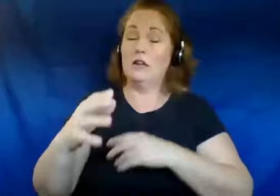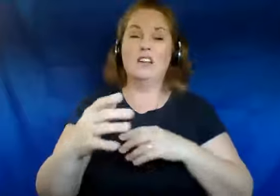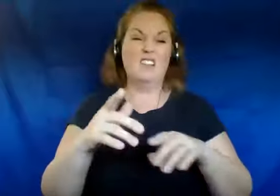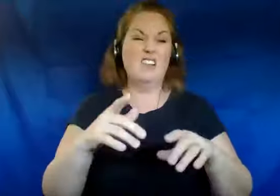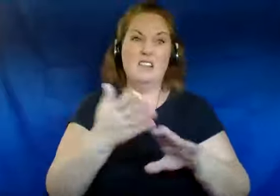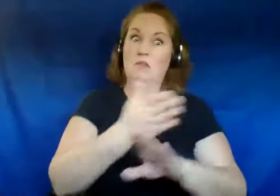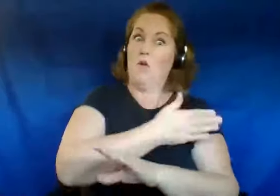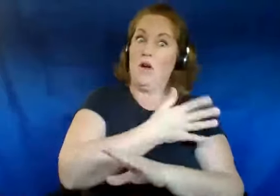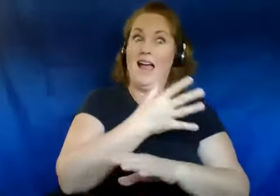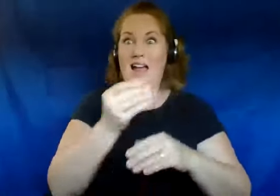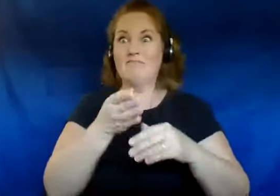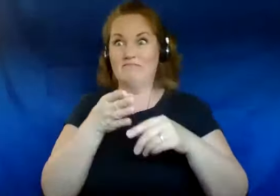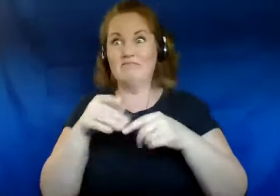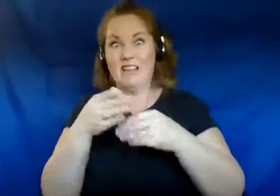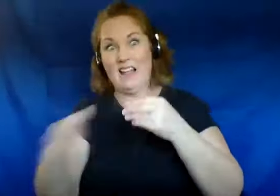to sobriety.